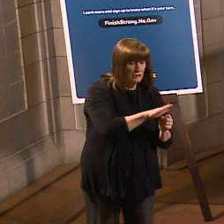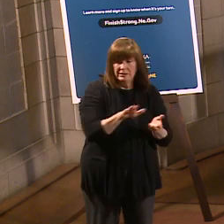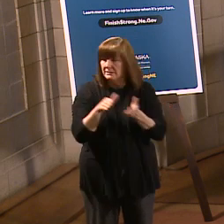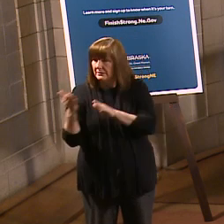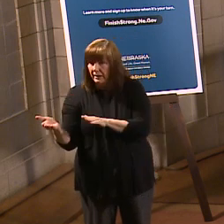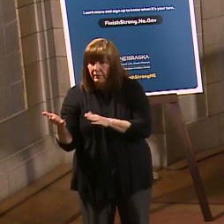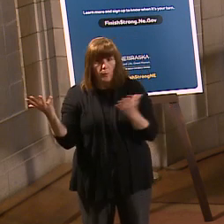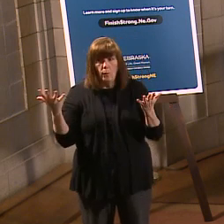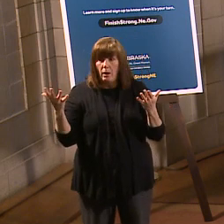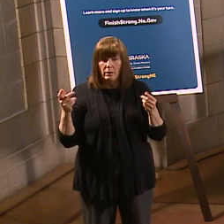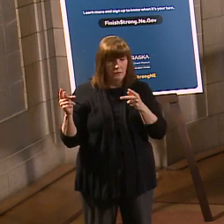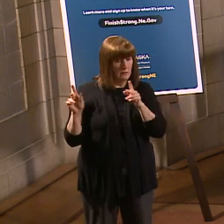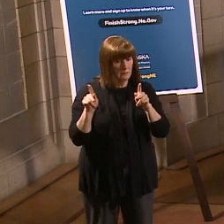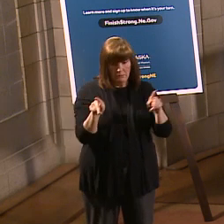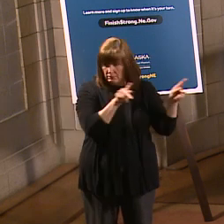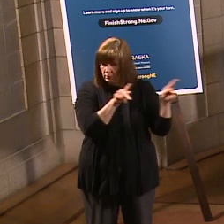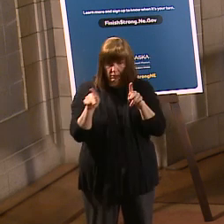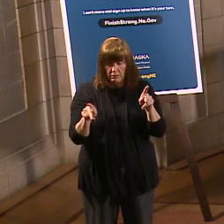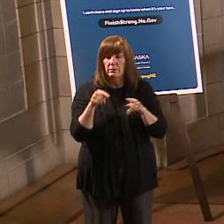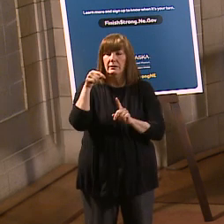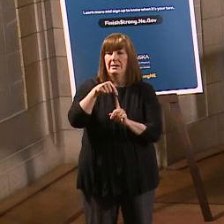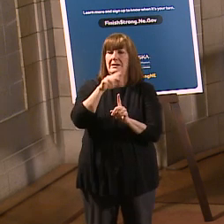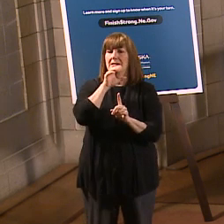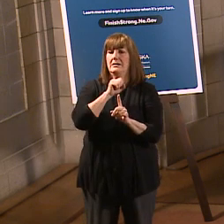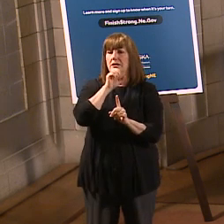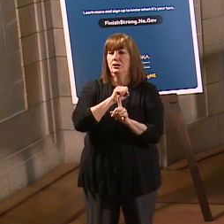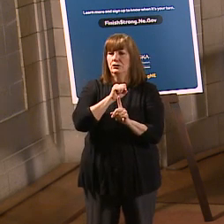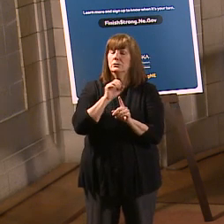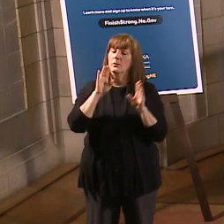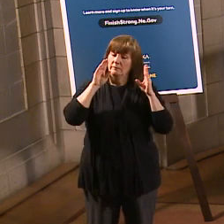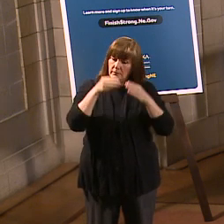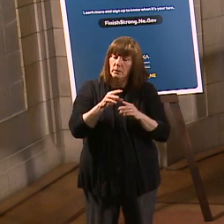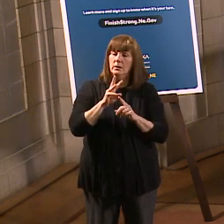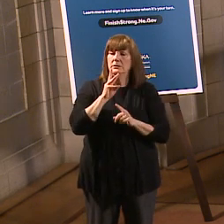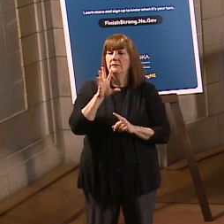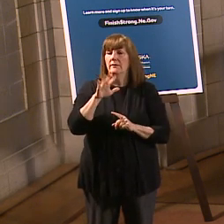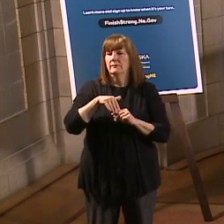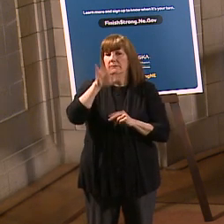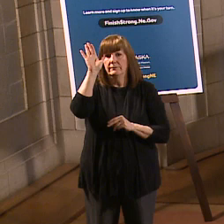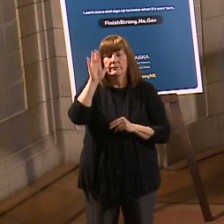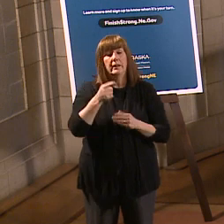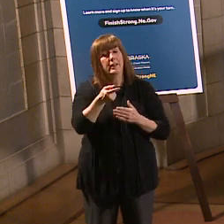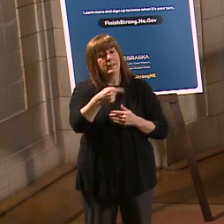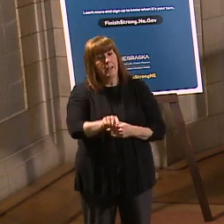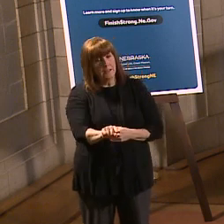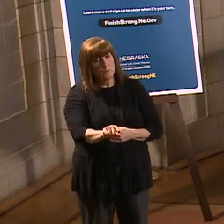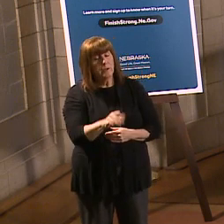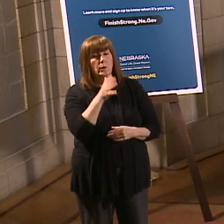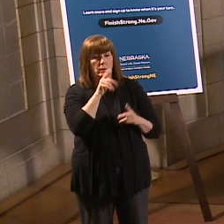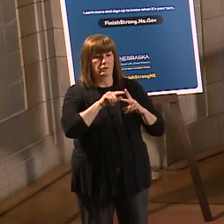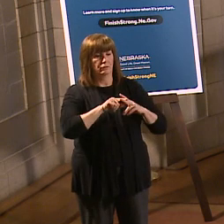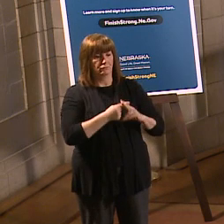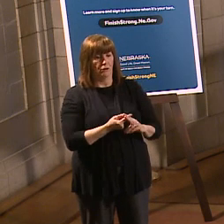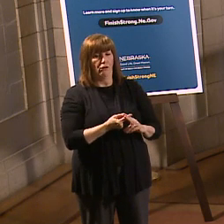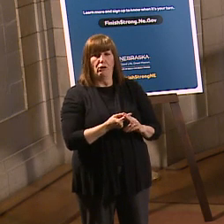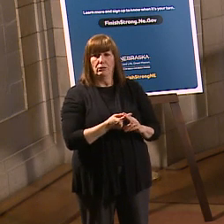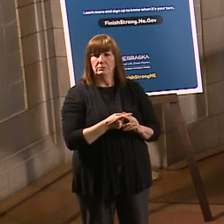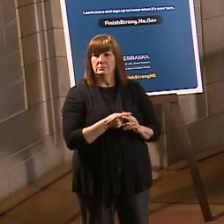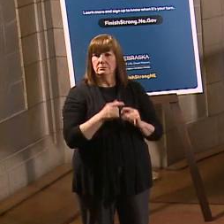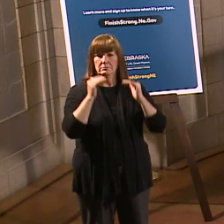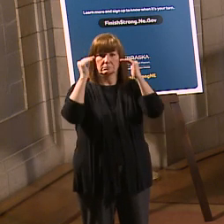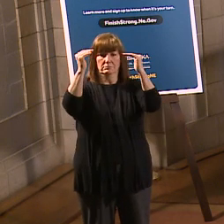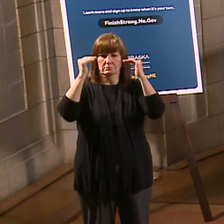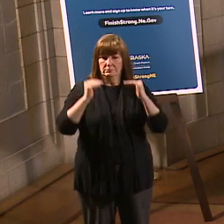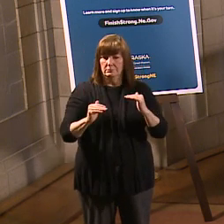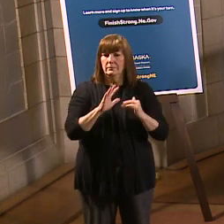we focused on those groups that are 65 years and older. And as we've said, next week, and some of our health departments, as Angeline already said, have gone to